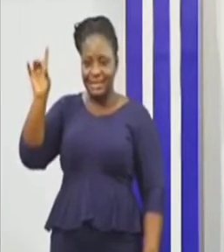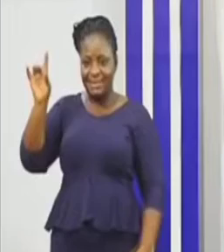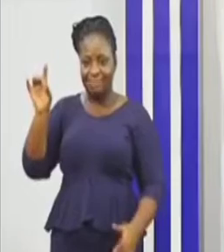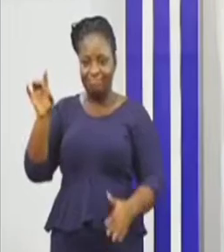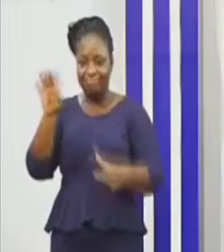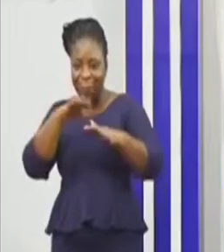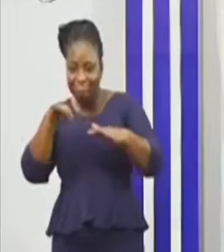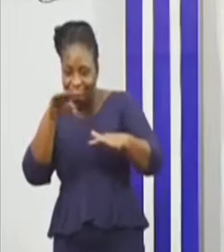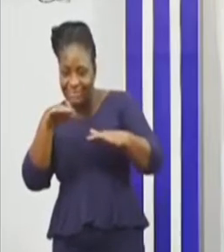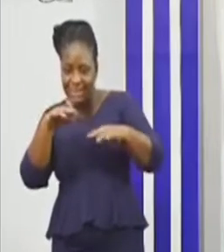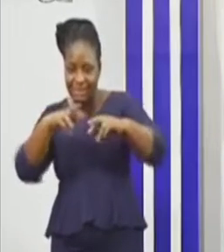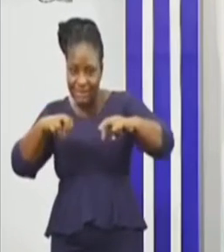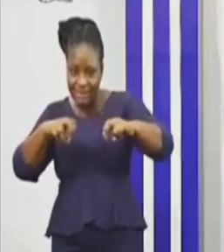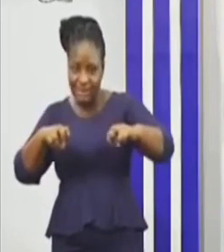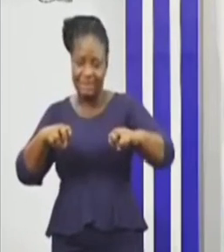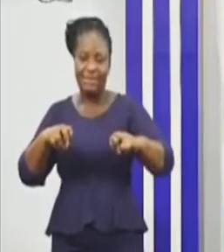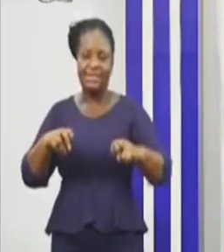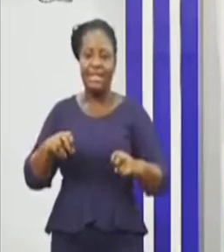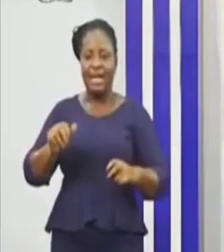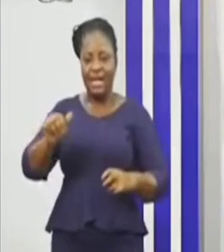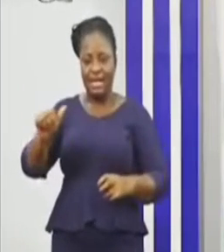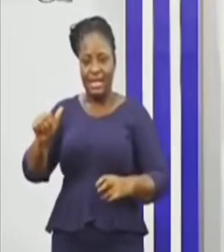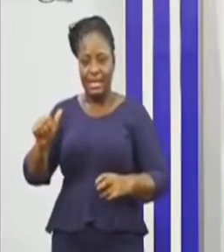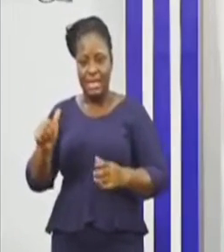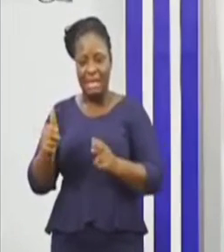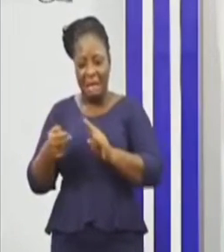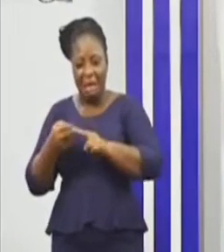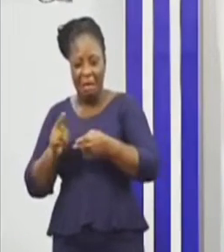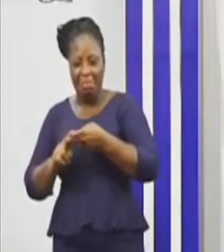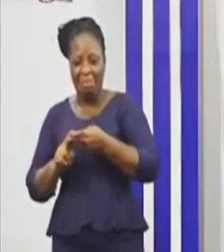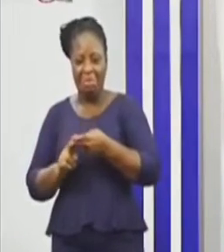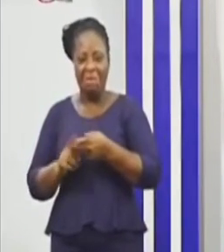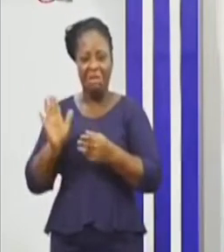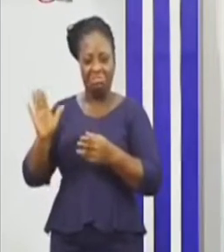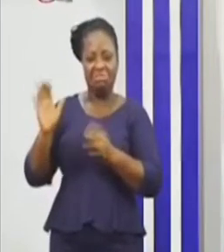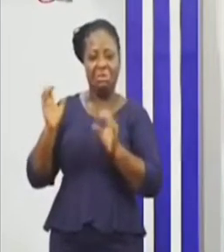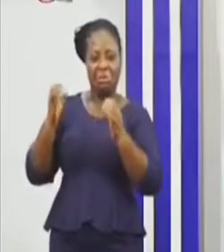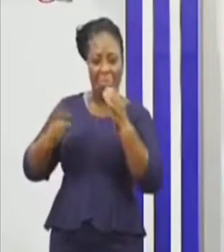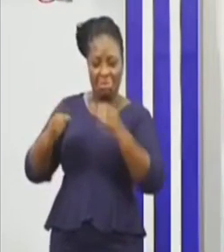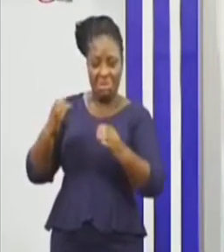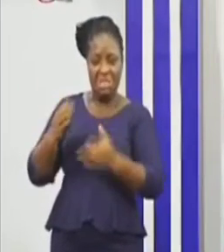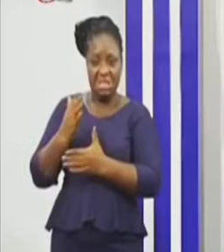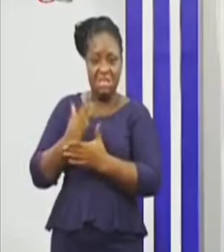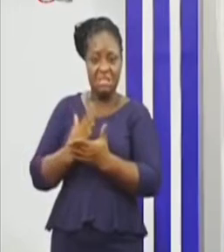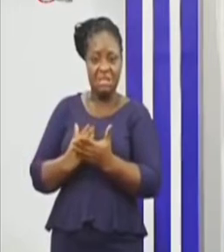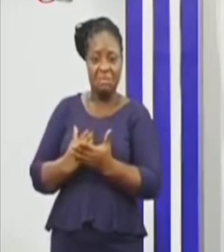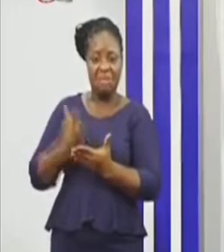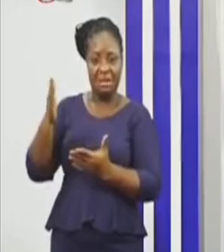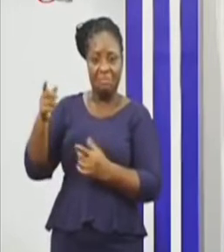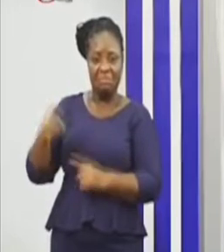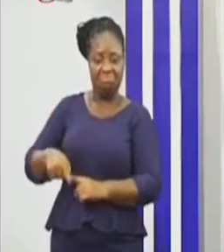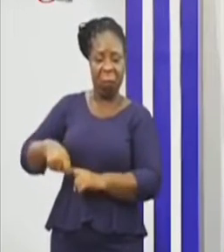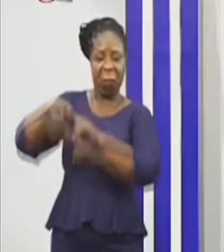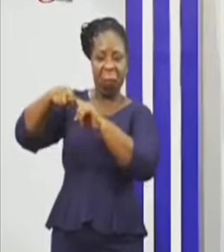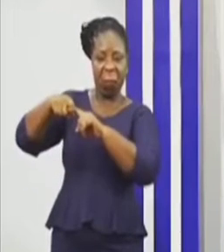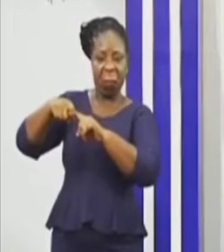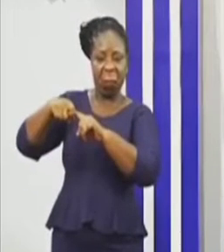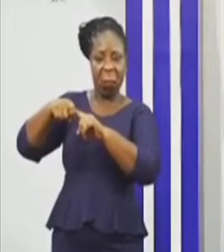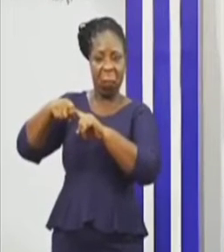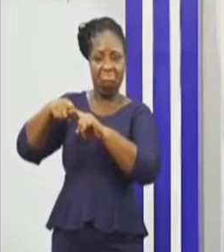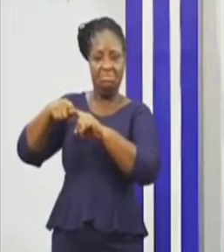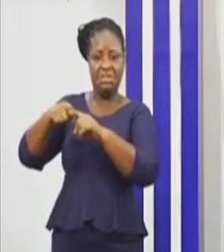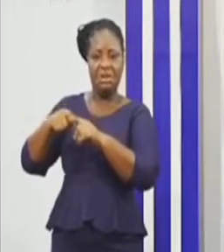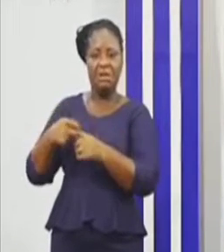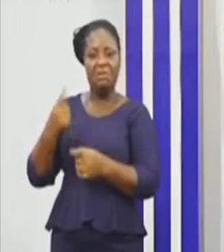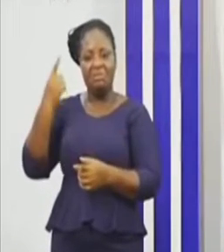88 on bail, and a number of them are in courts. As of today, I know that some of them have been adjourned for